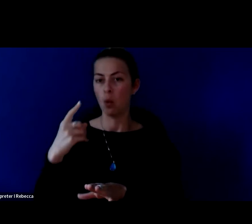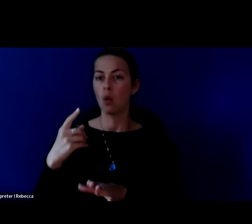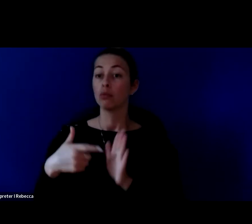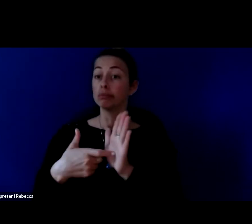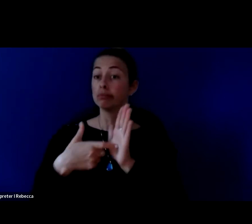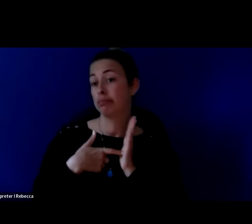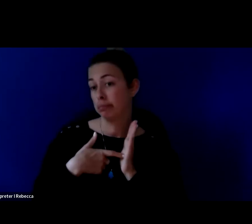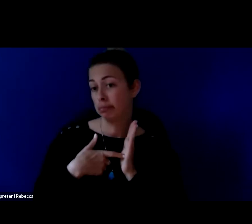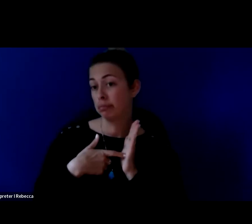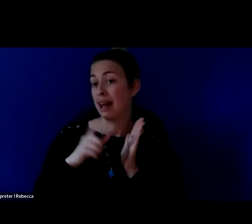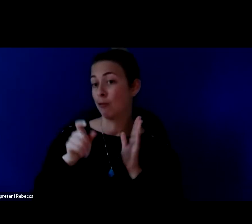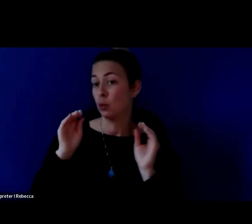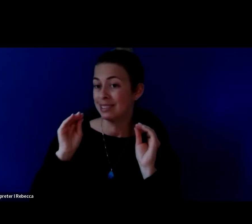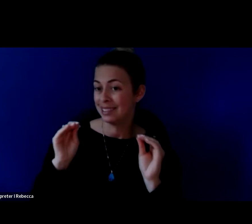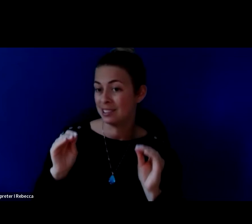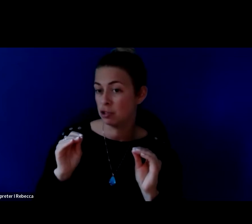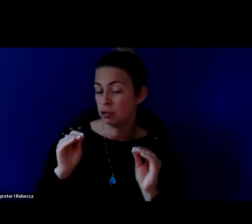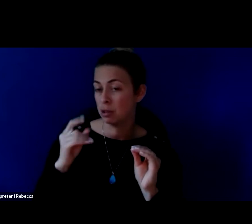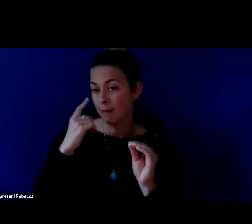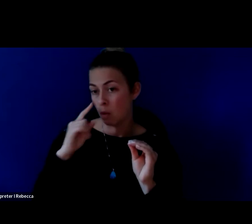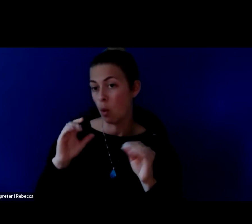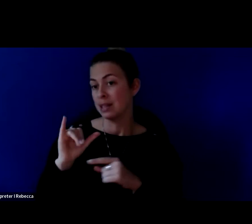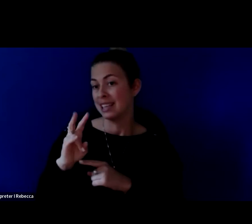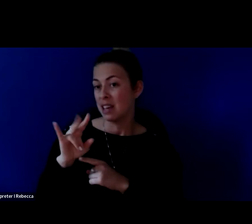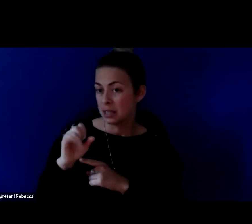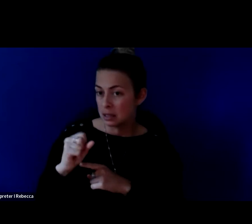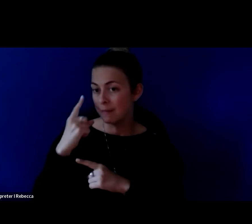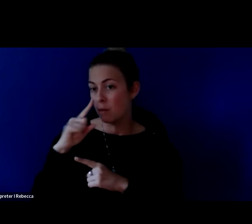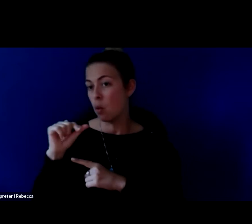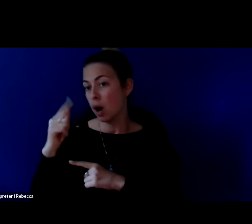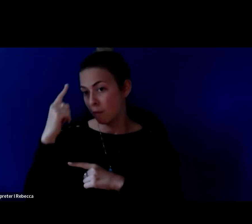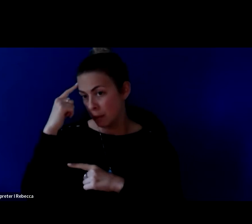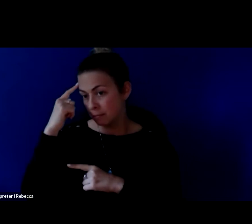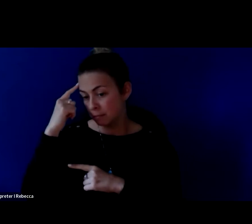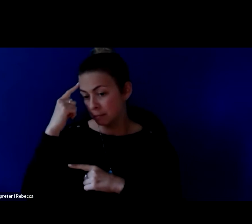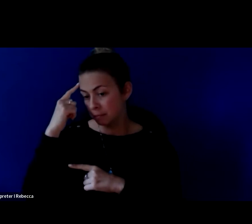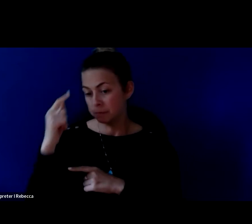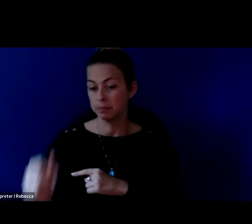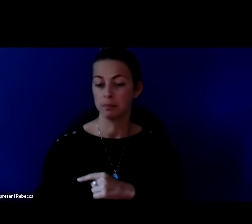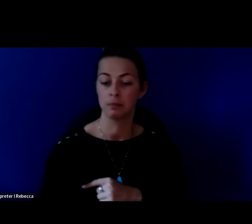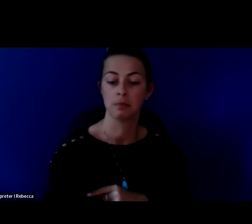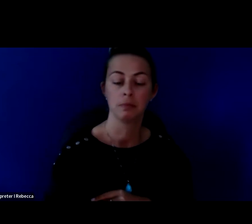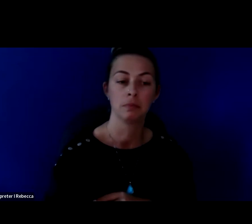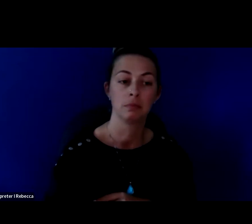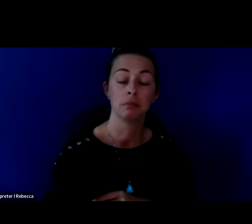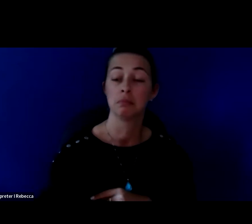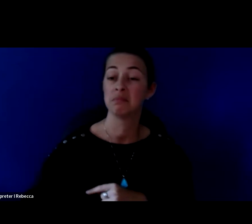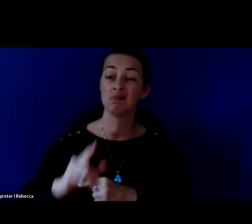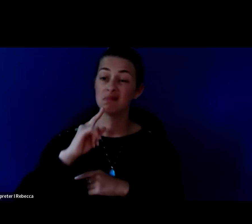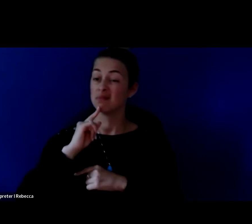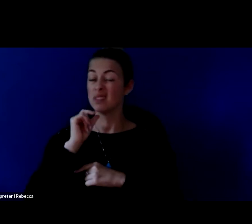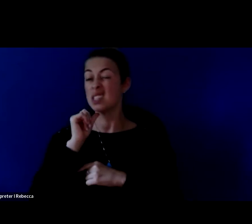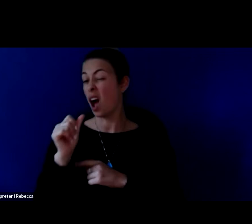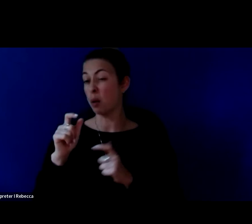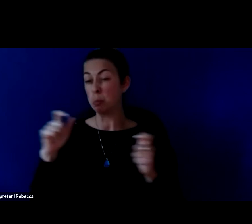required to be taught when it comes to civics and government. And in my opinion, that hasn't actually dramatically changed much at all. Much